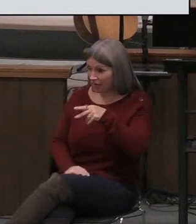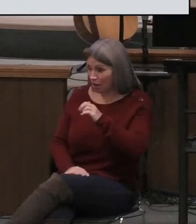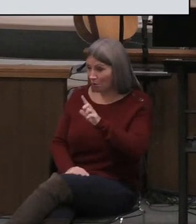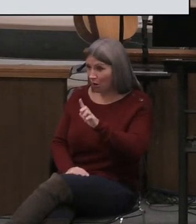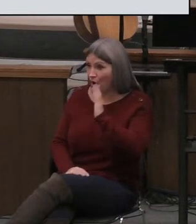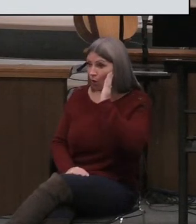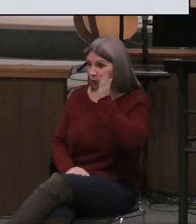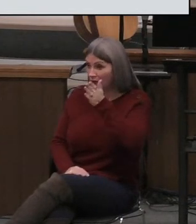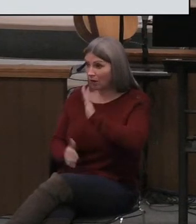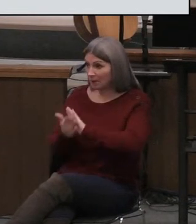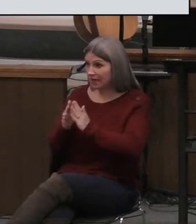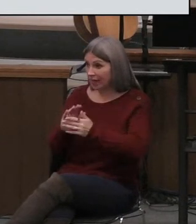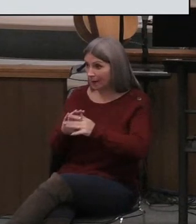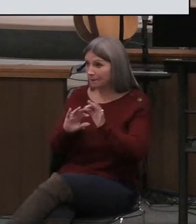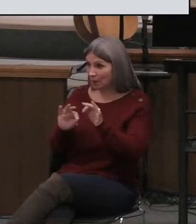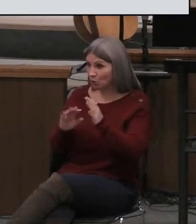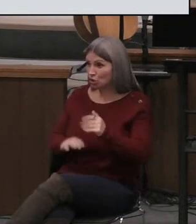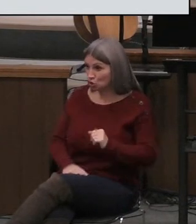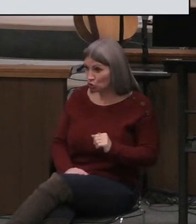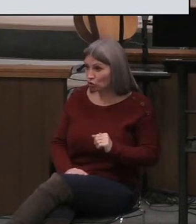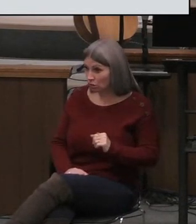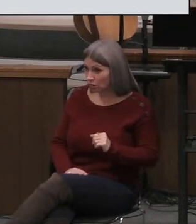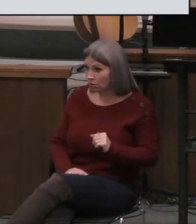Jews and Gentiles sought to kill him.